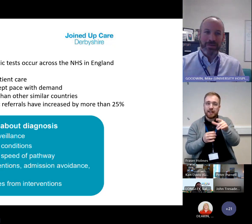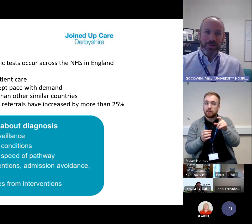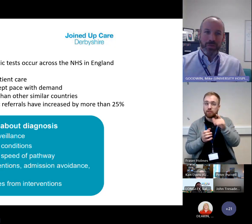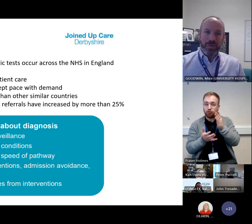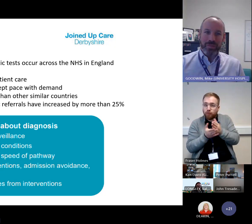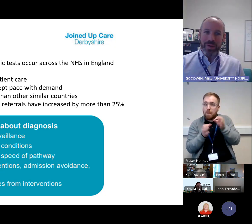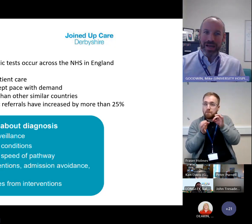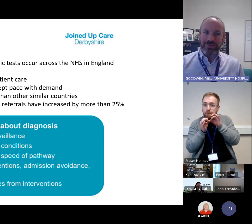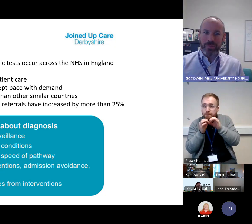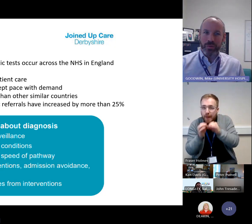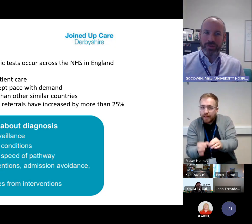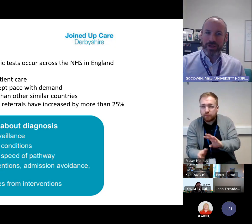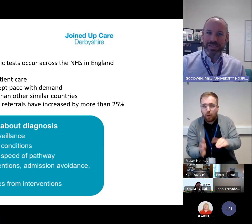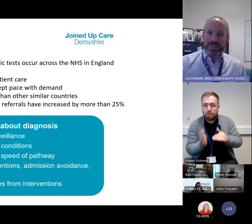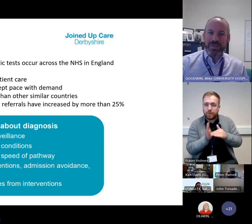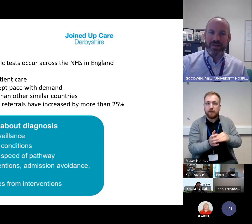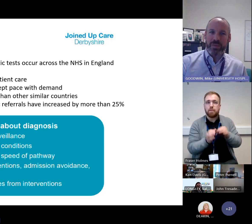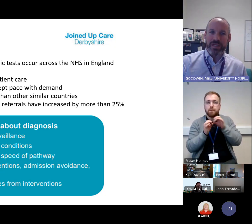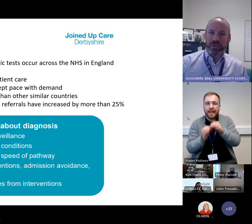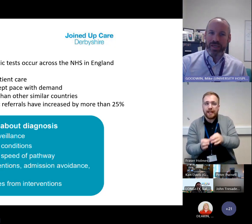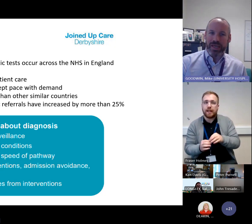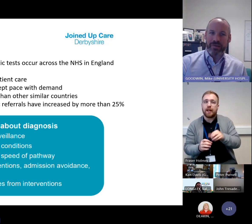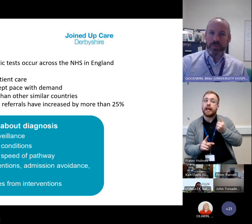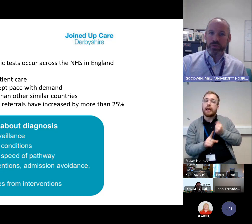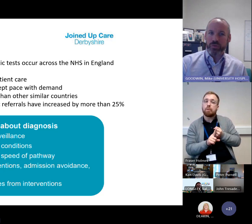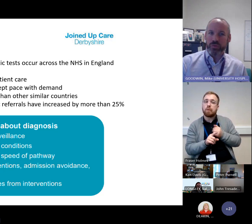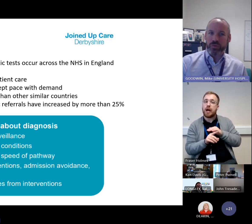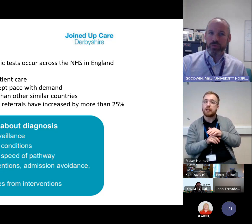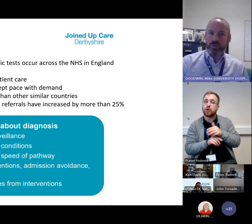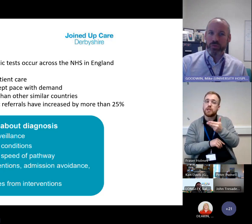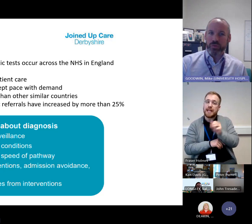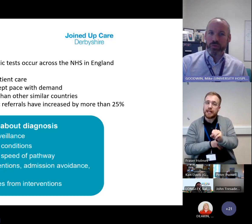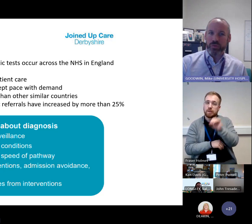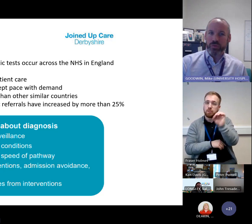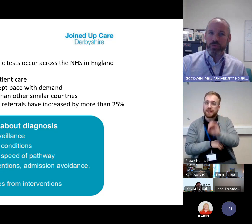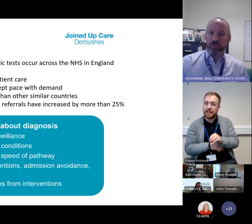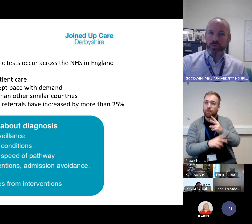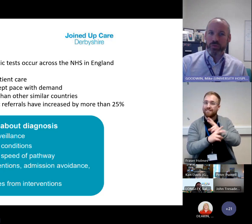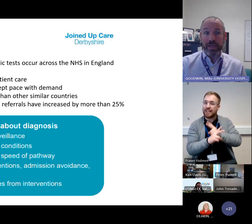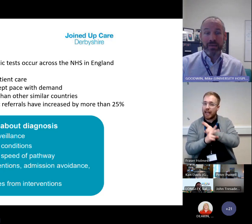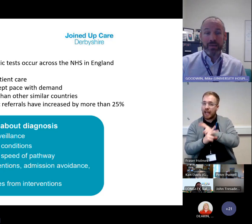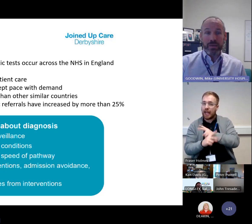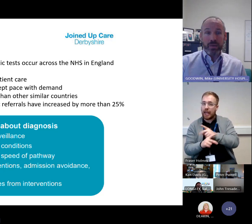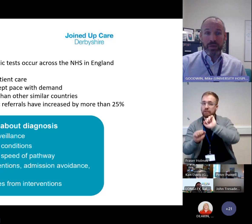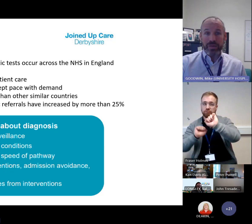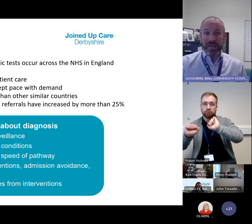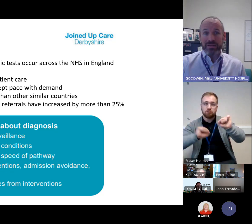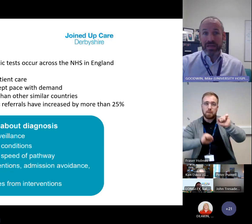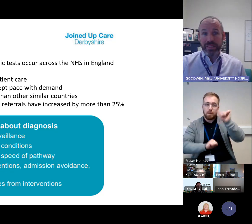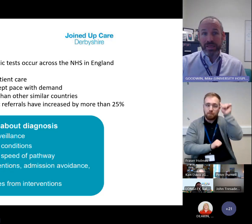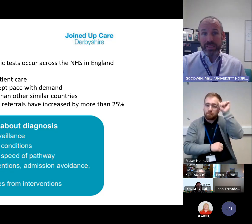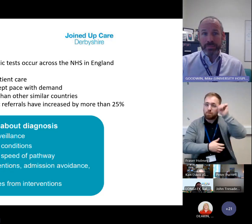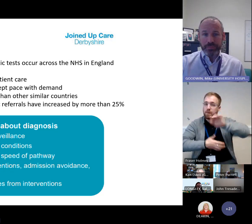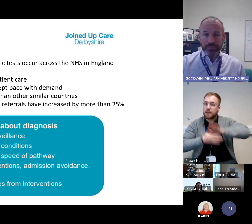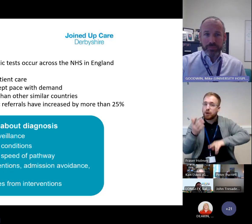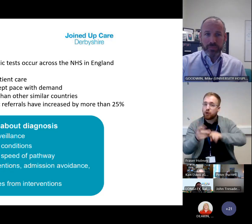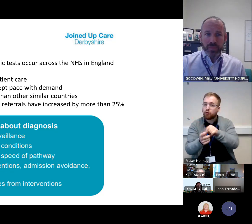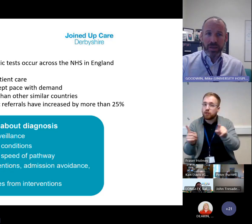And we impact on more than 90% of patient care. And I'm sure many of you will know that from your own care, whether that's